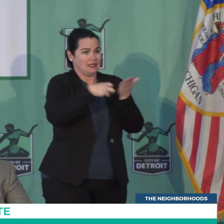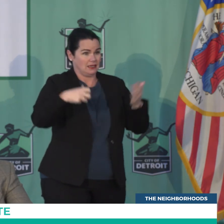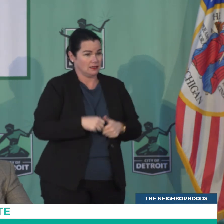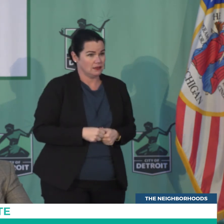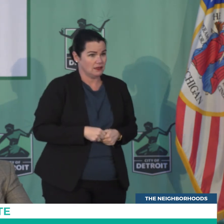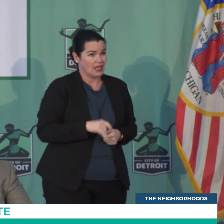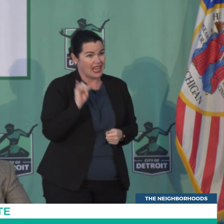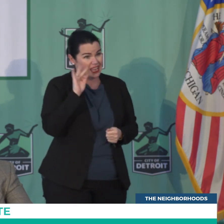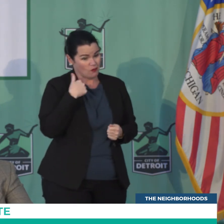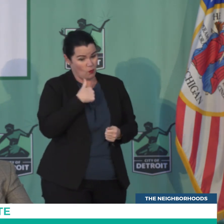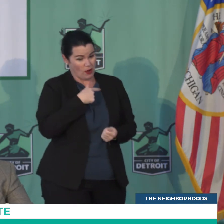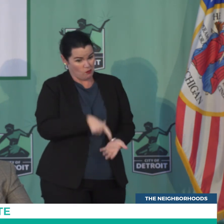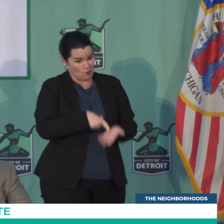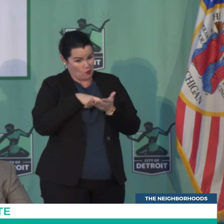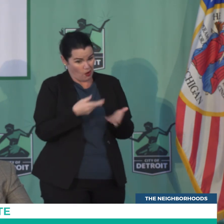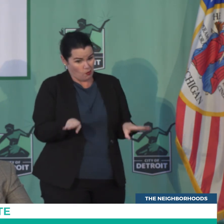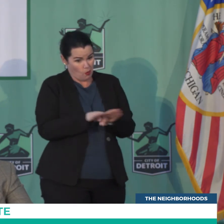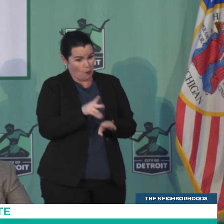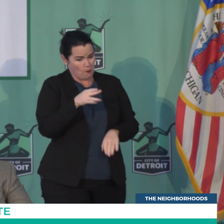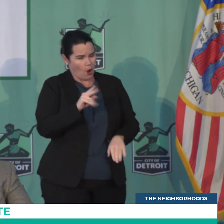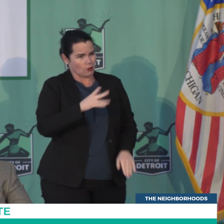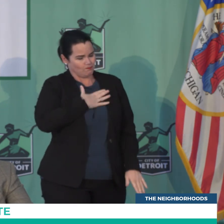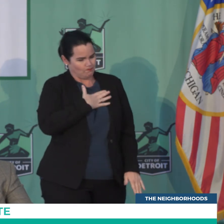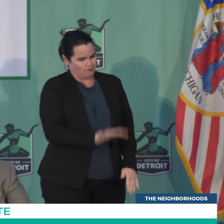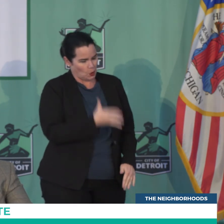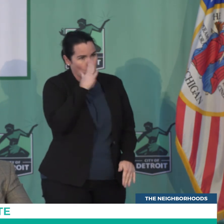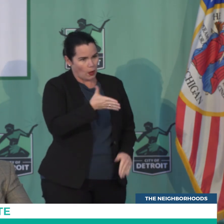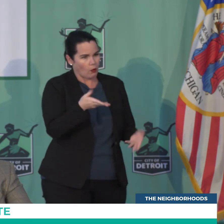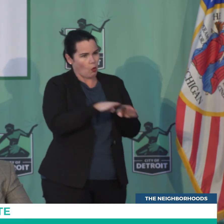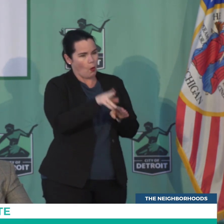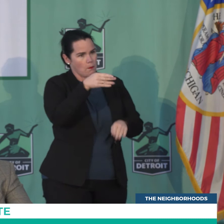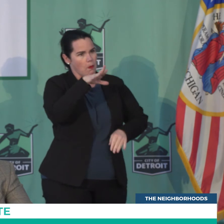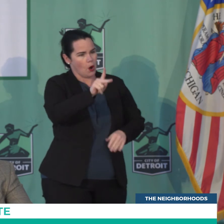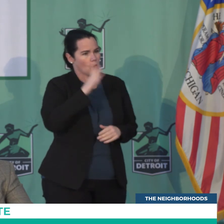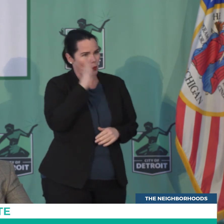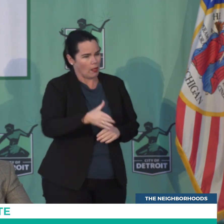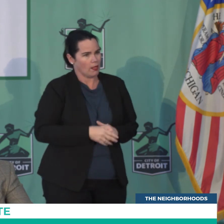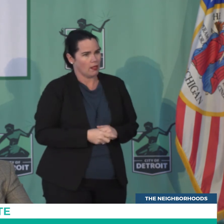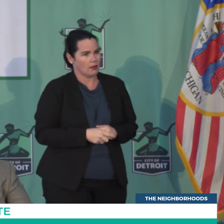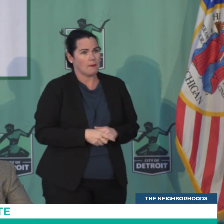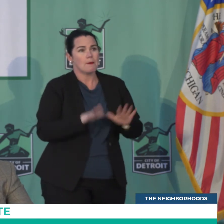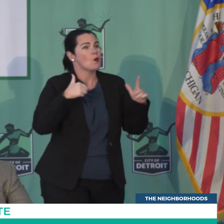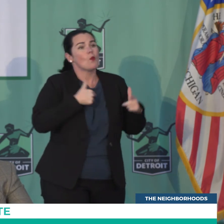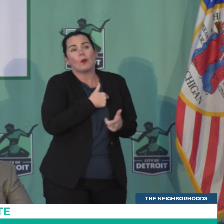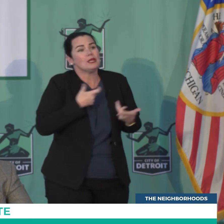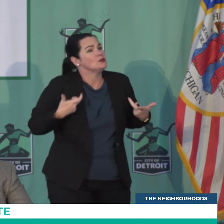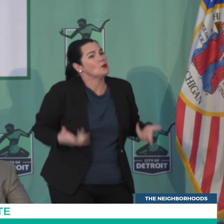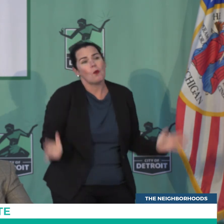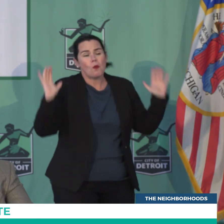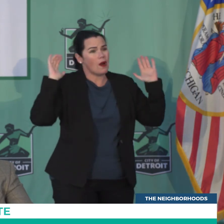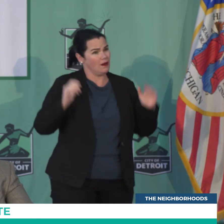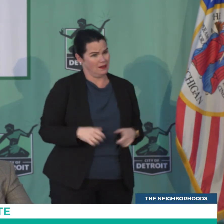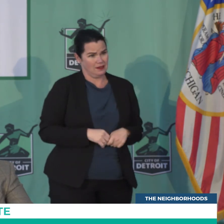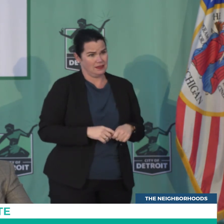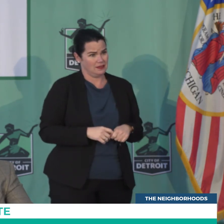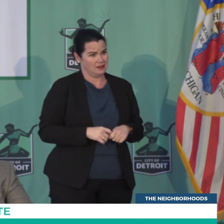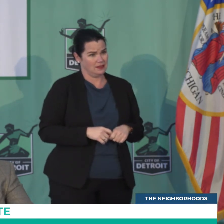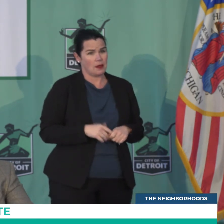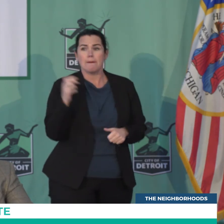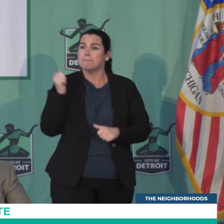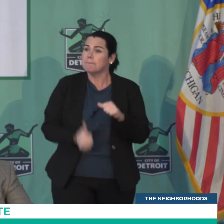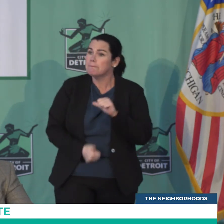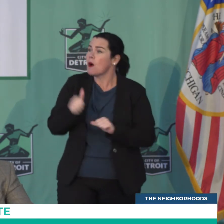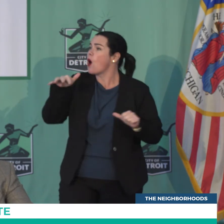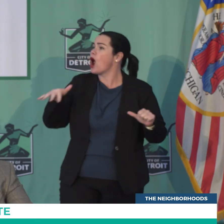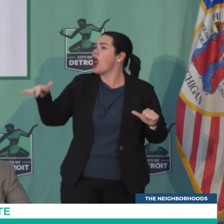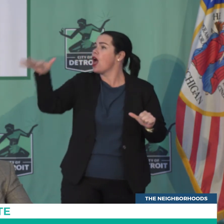we'll close parks. What we're saying here is we don't want to do that. And the vast majority of this city